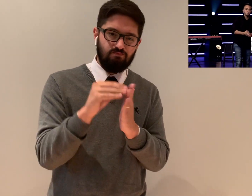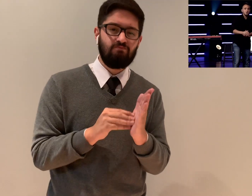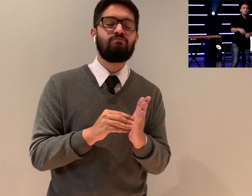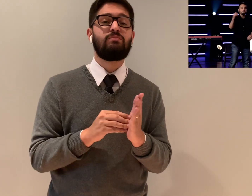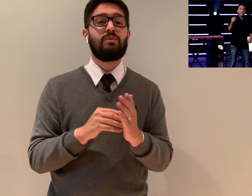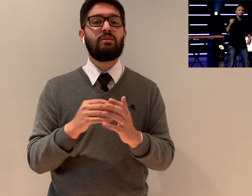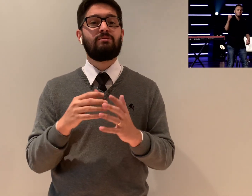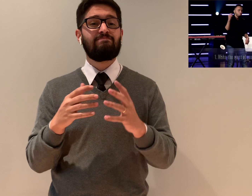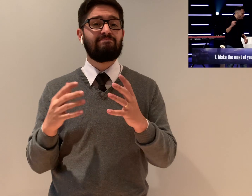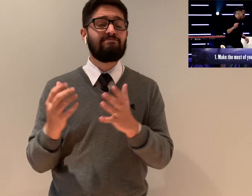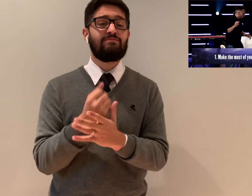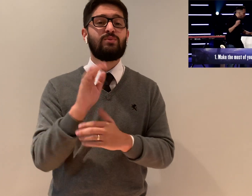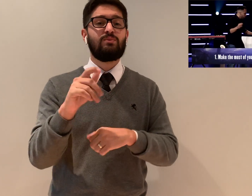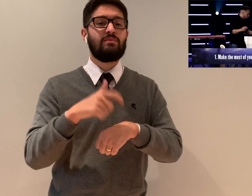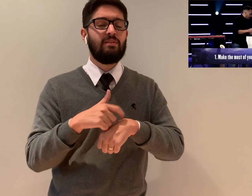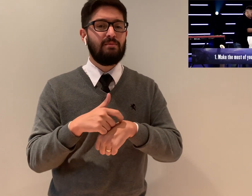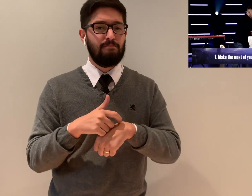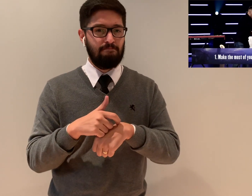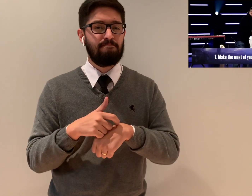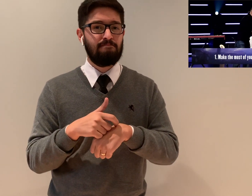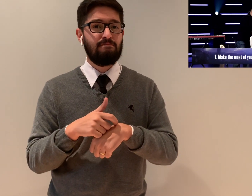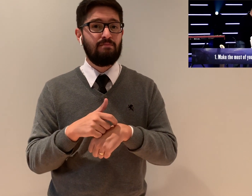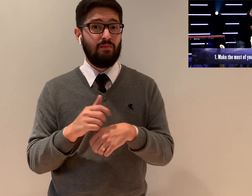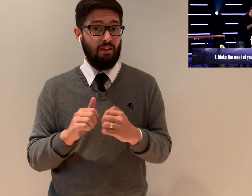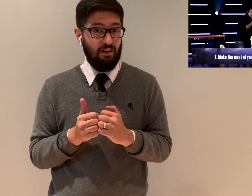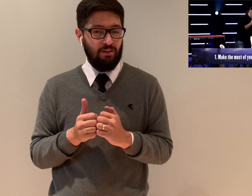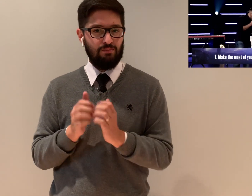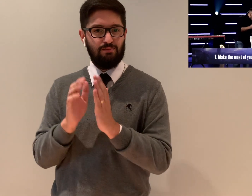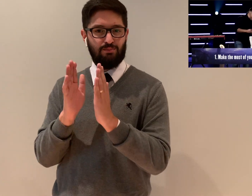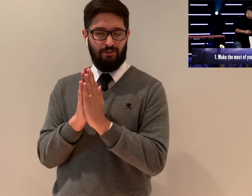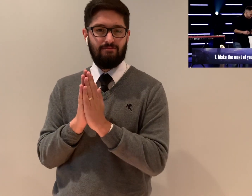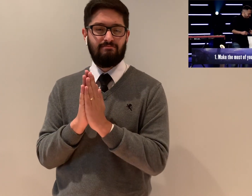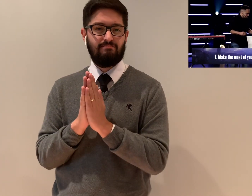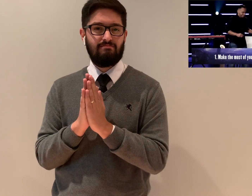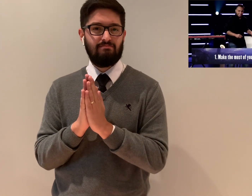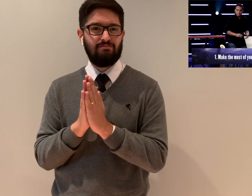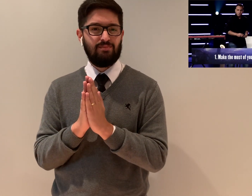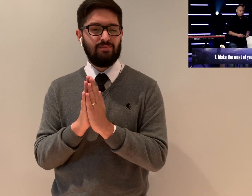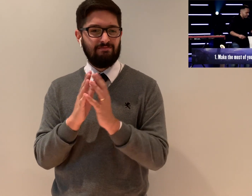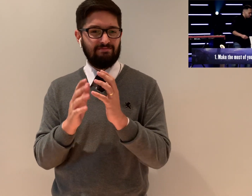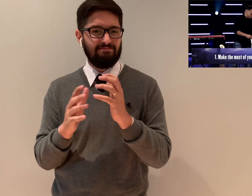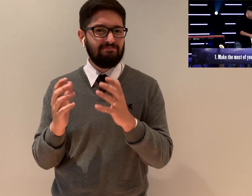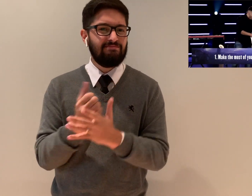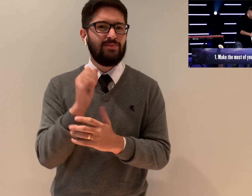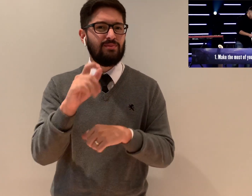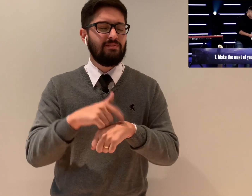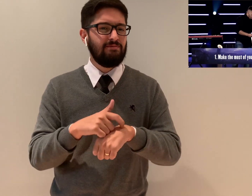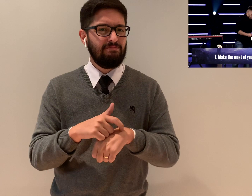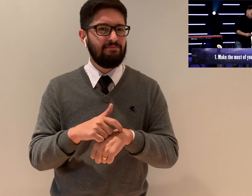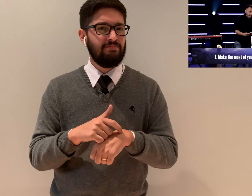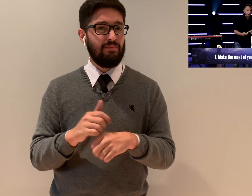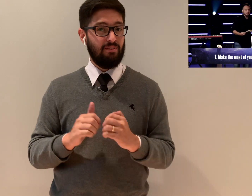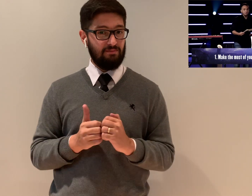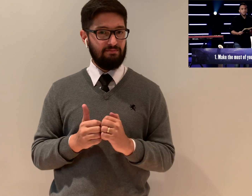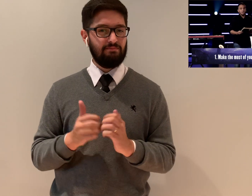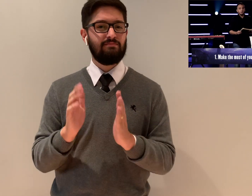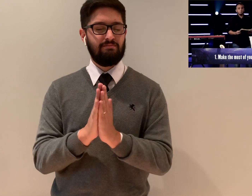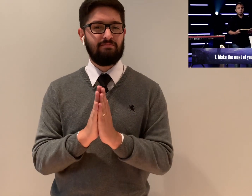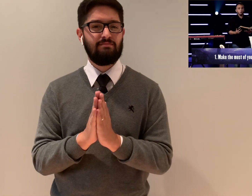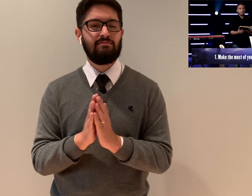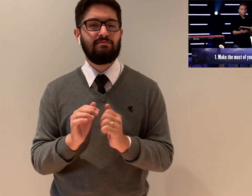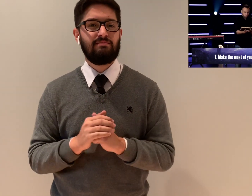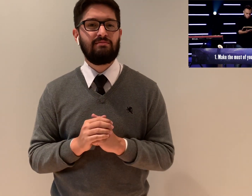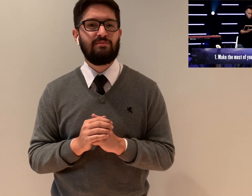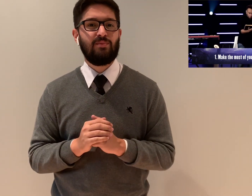this down. Make the most of your time by praying. make the most of your time